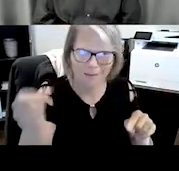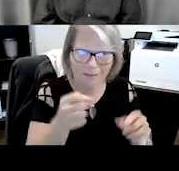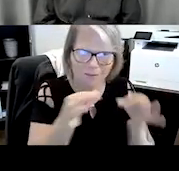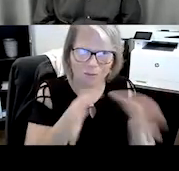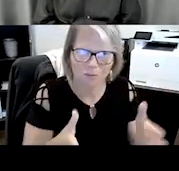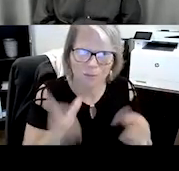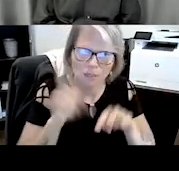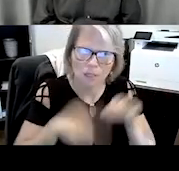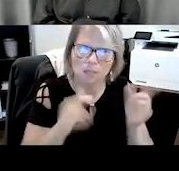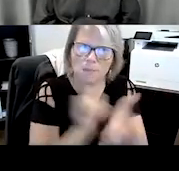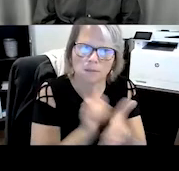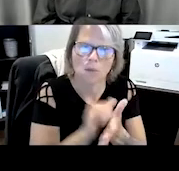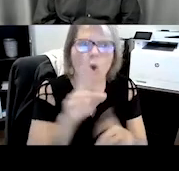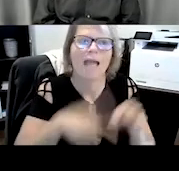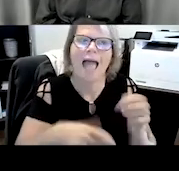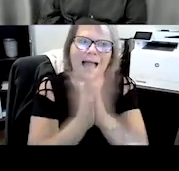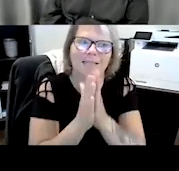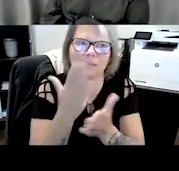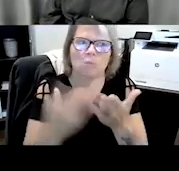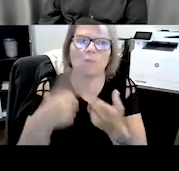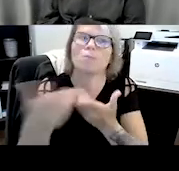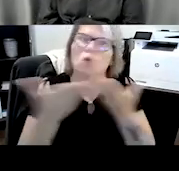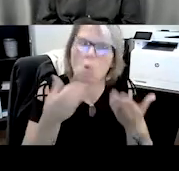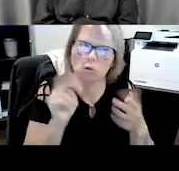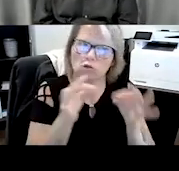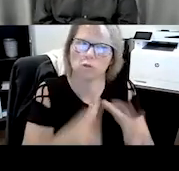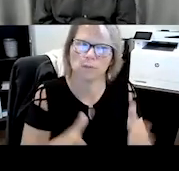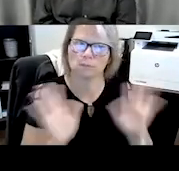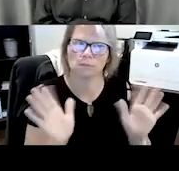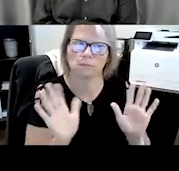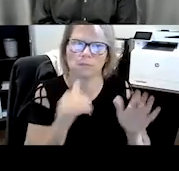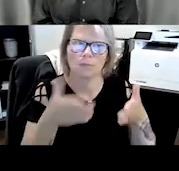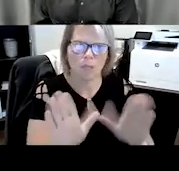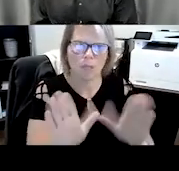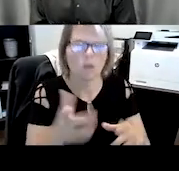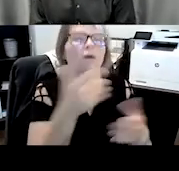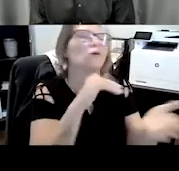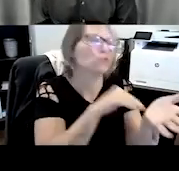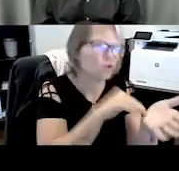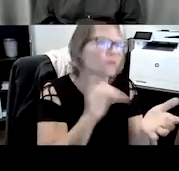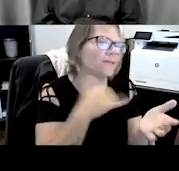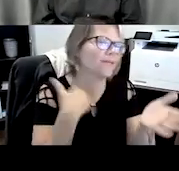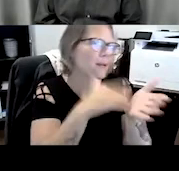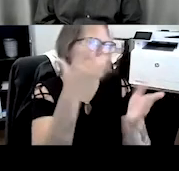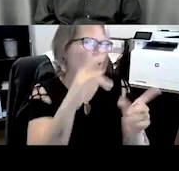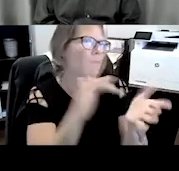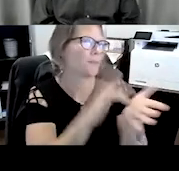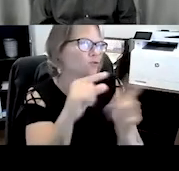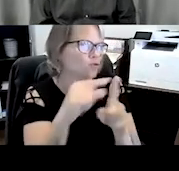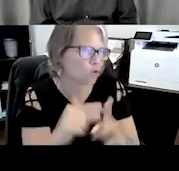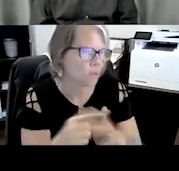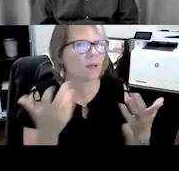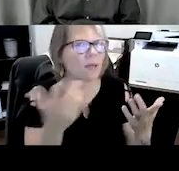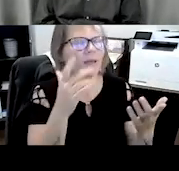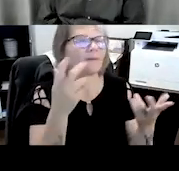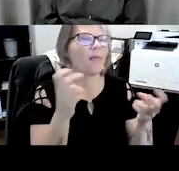The court system, you can't just bring any old interpreter into the court. And the court cannot ask a deaf person to bring an interpreter